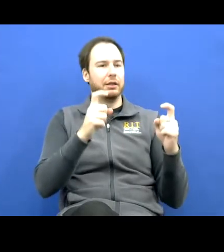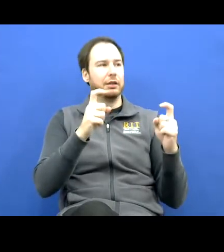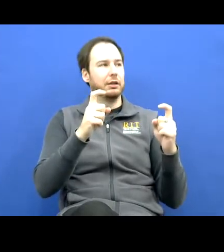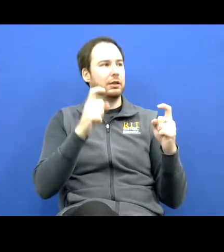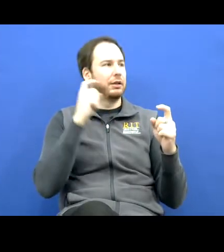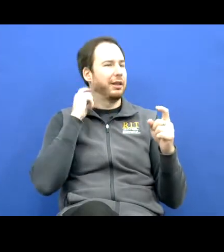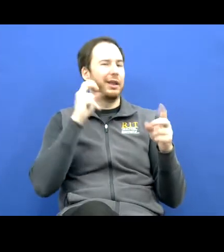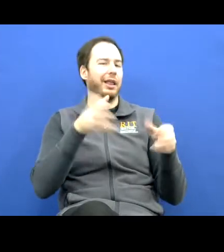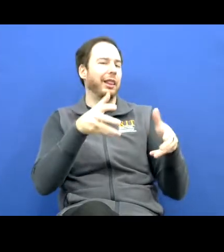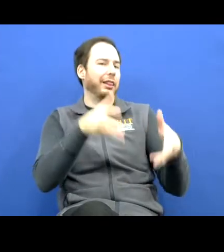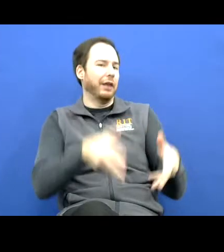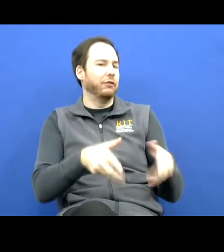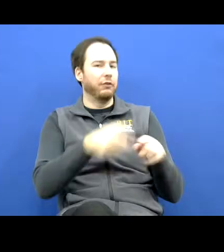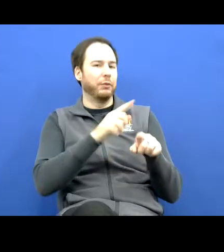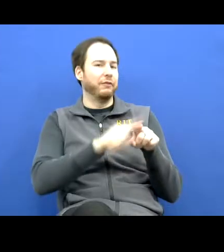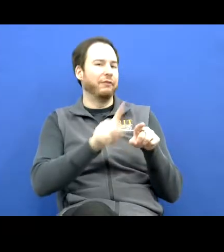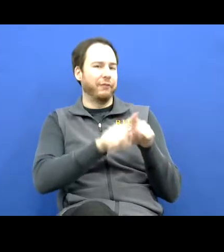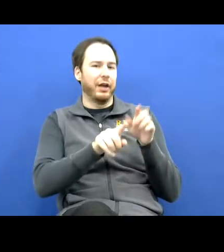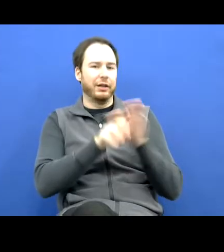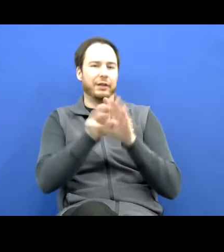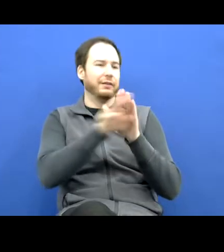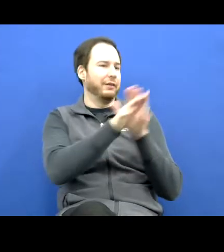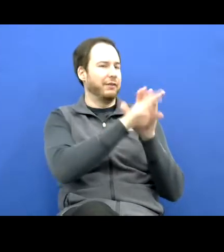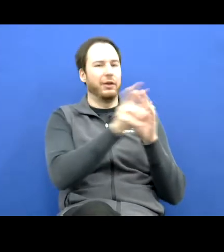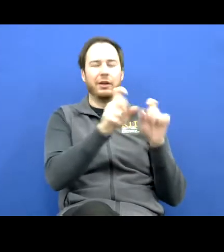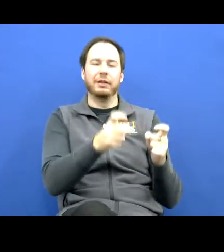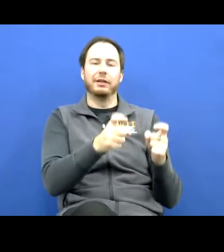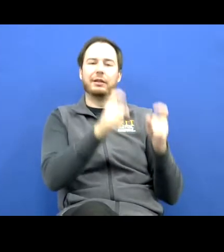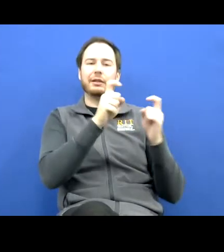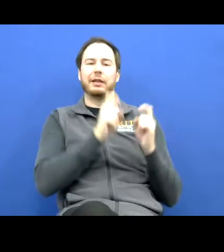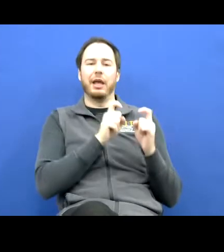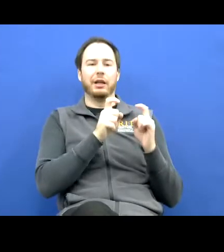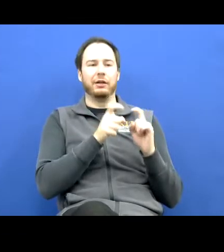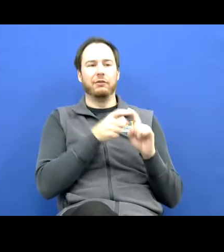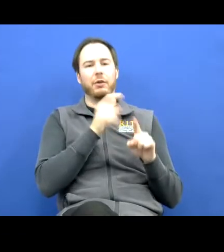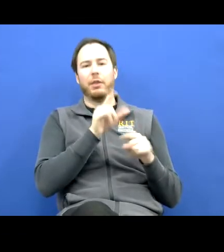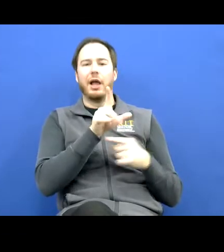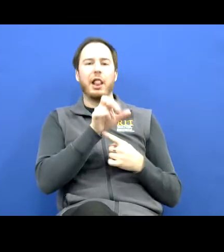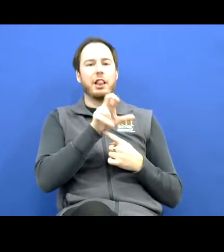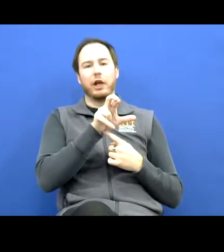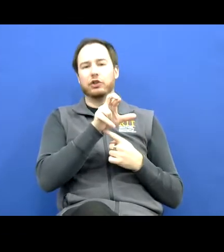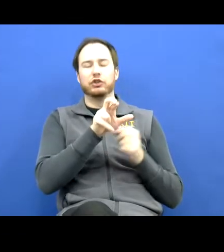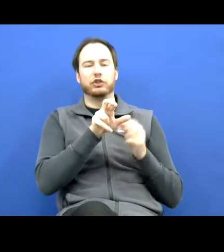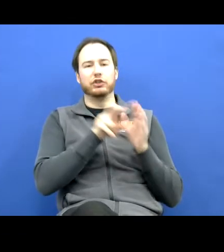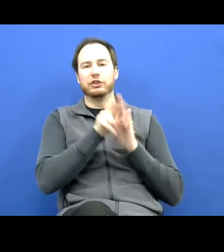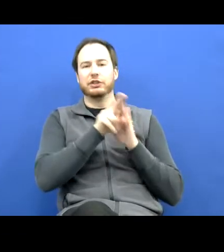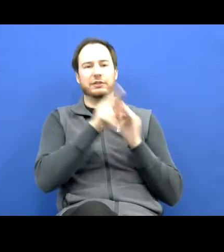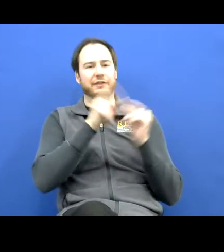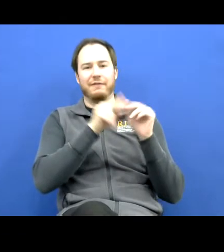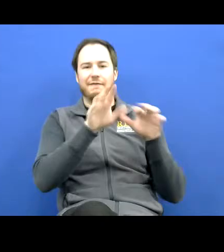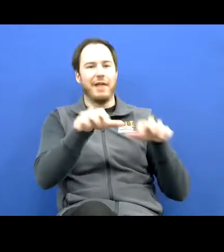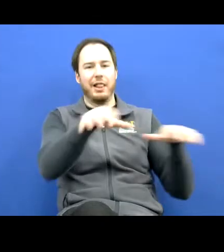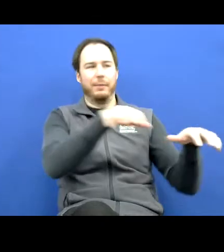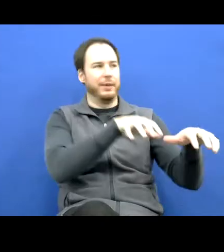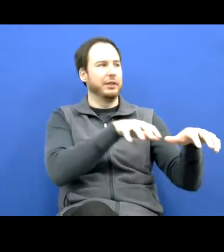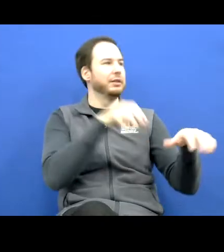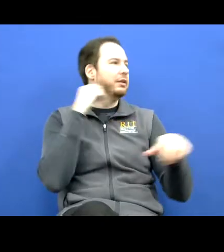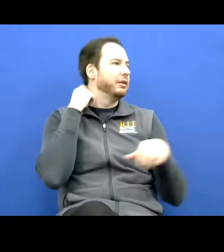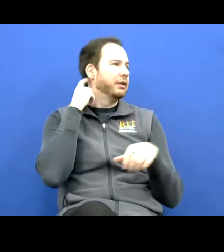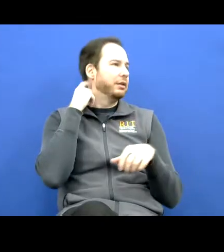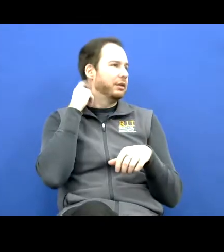leftovers from various developments. yeah, so these were the dedicated from like cluster development and stuff like that. Yes. And